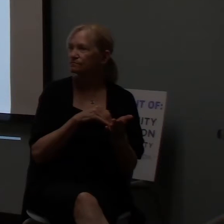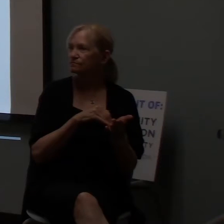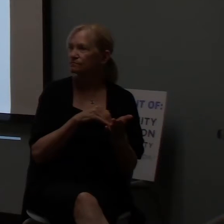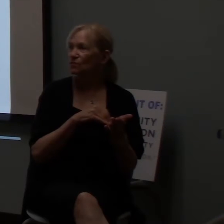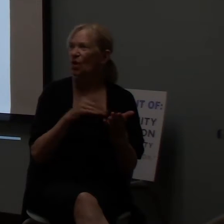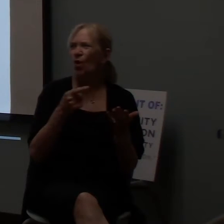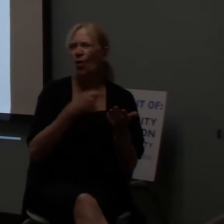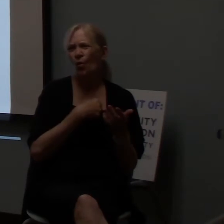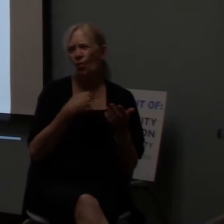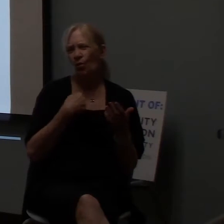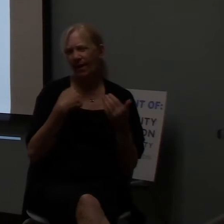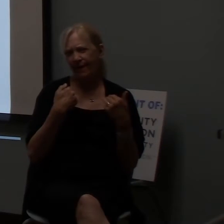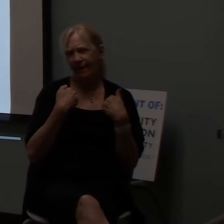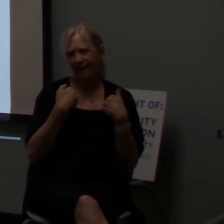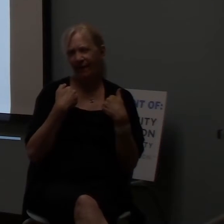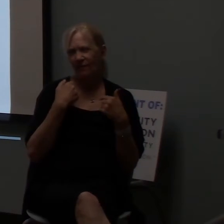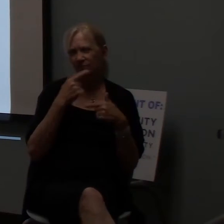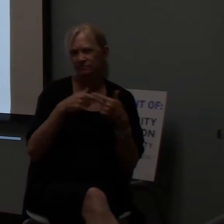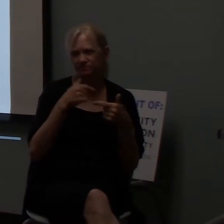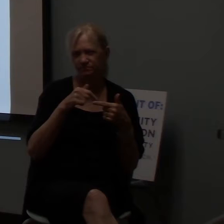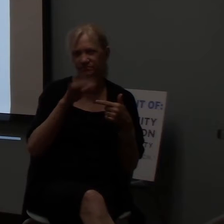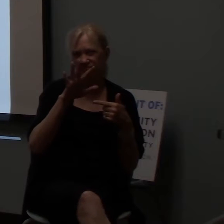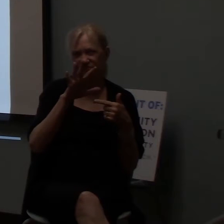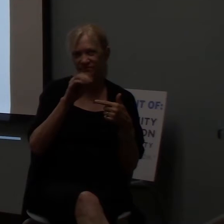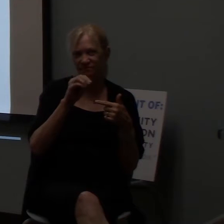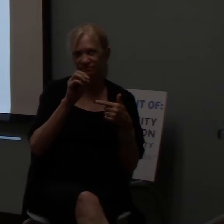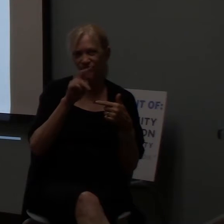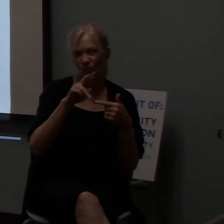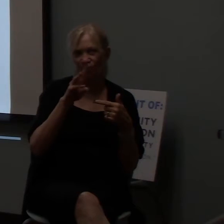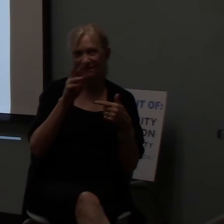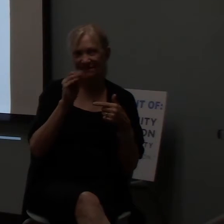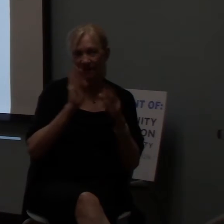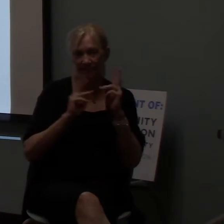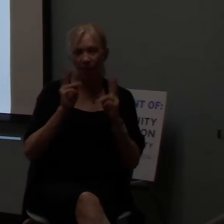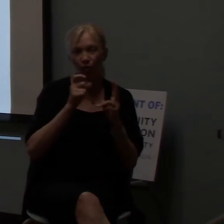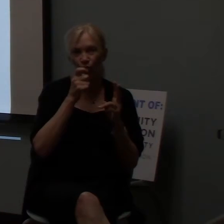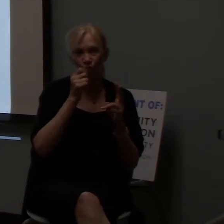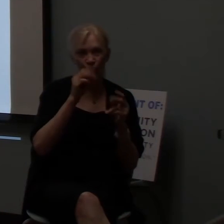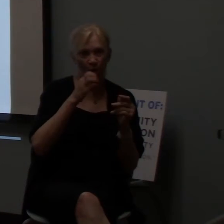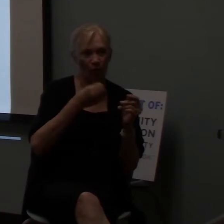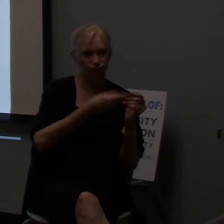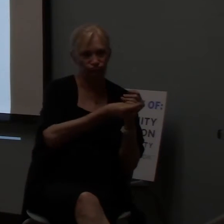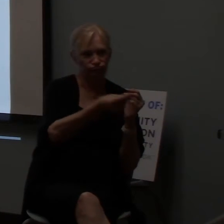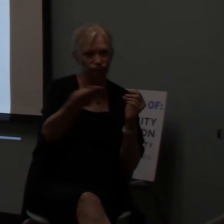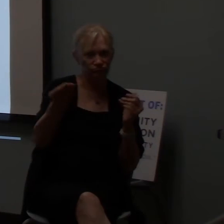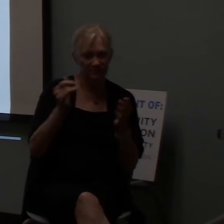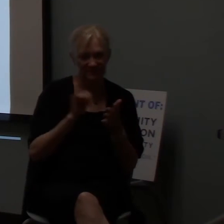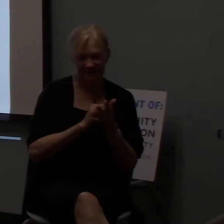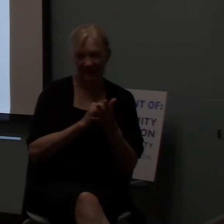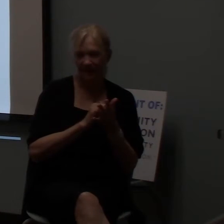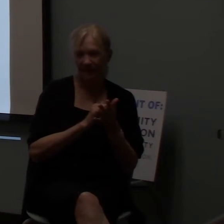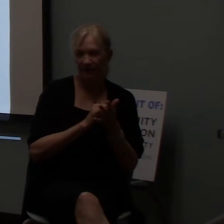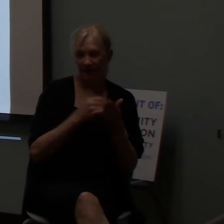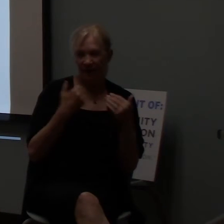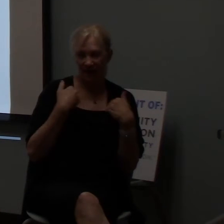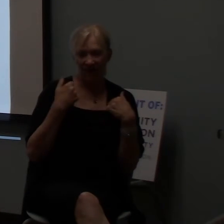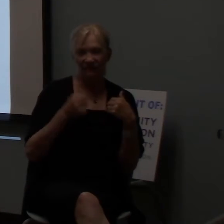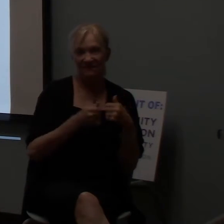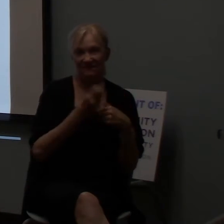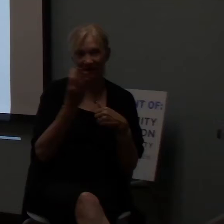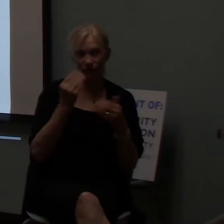We've got about 50, maybe 60 people right now who are out circulating the petition, and we've got several thousands of signatures already in